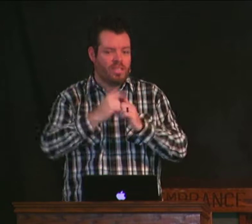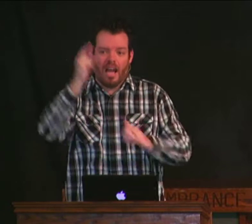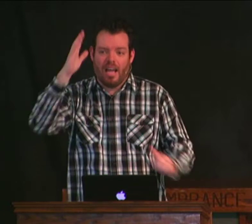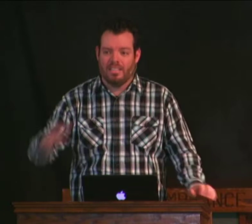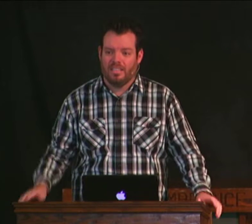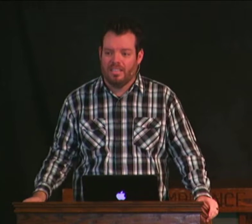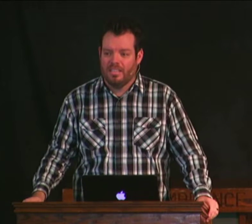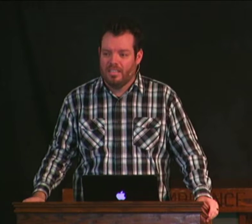God.